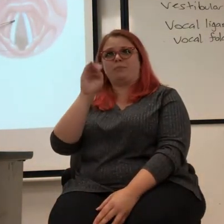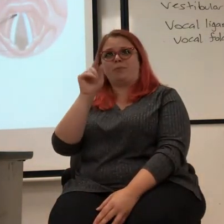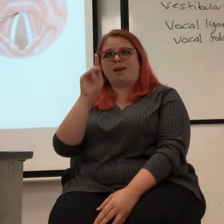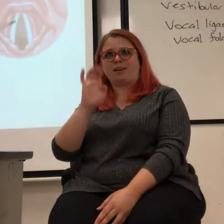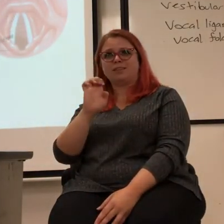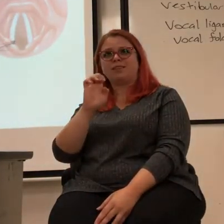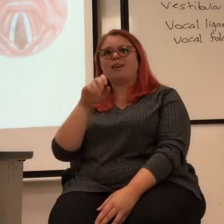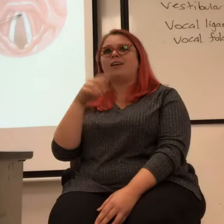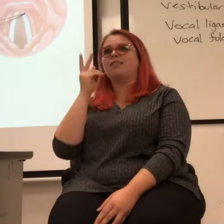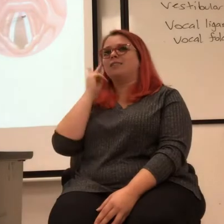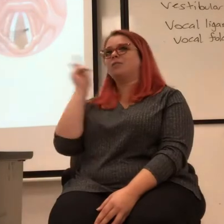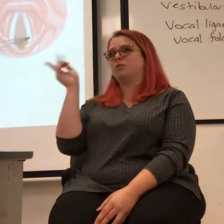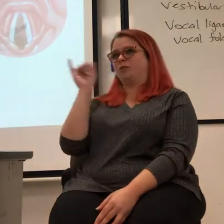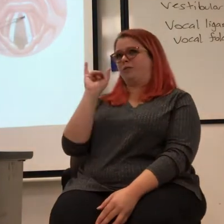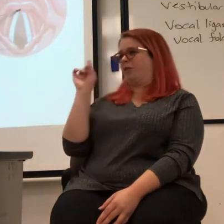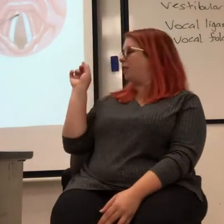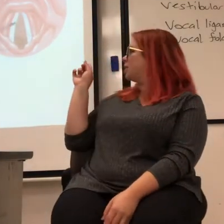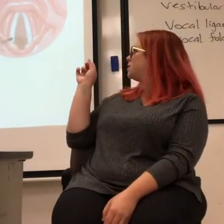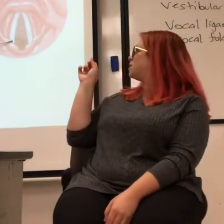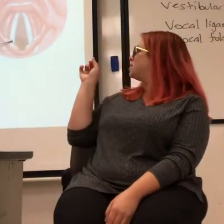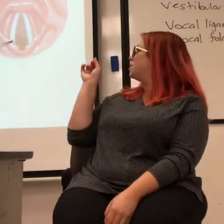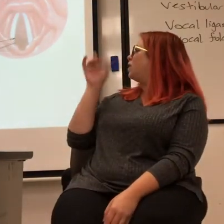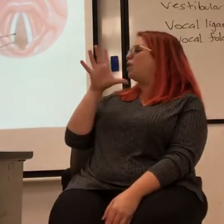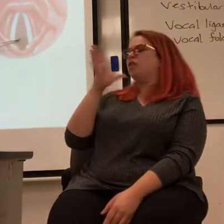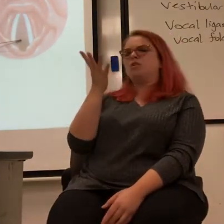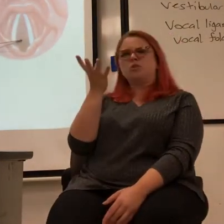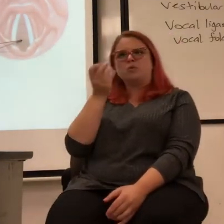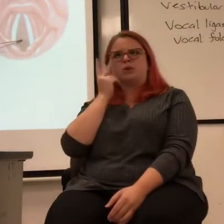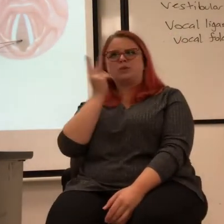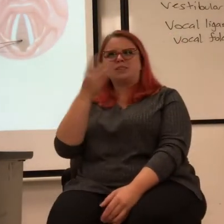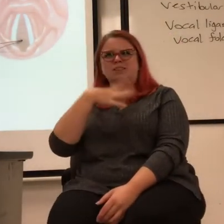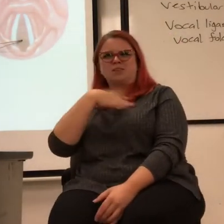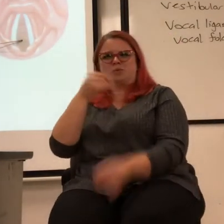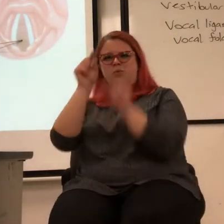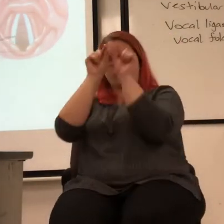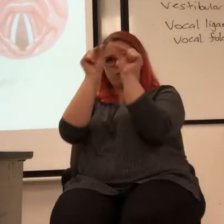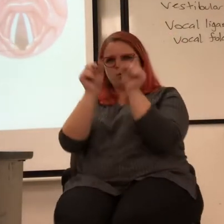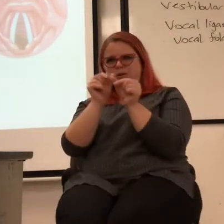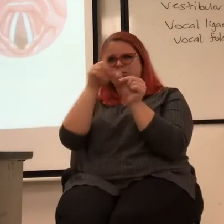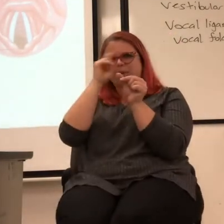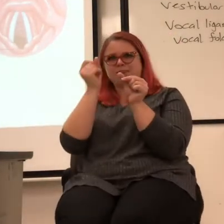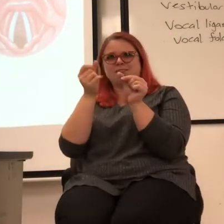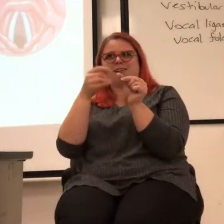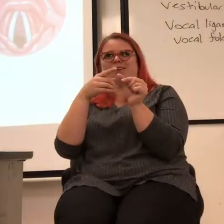trying to see these whitish vocal cords, because that's where you're going to put the air tube.